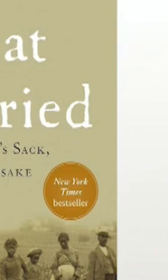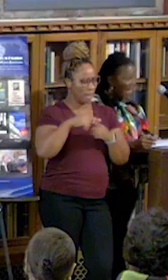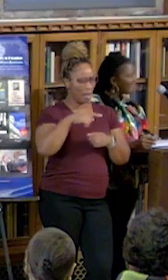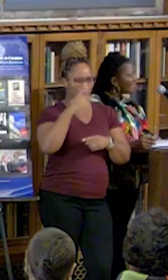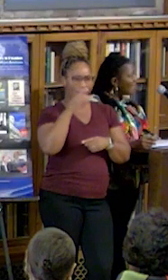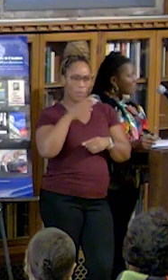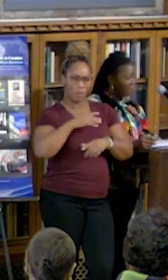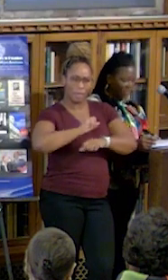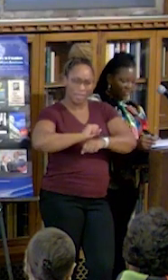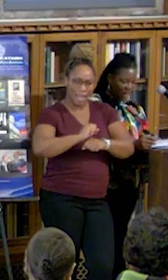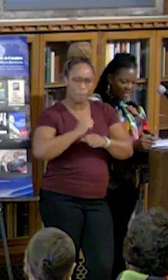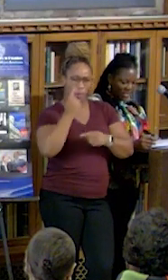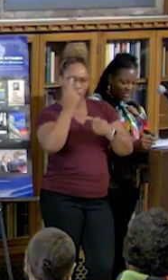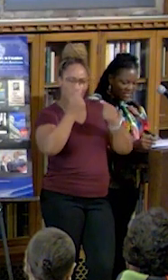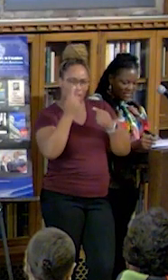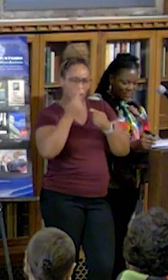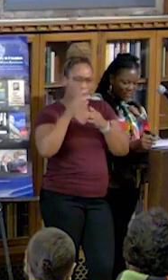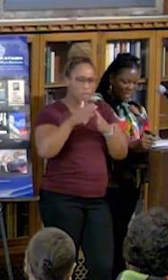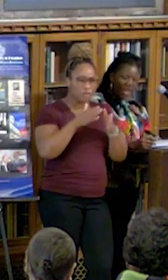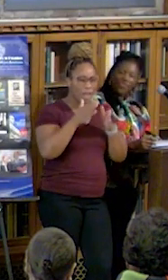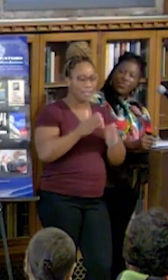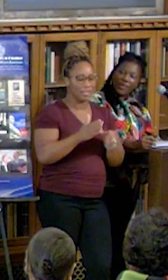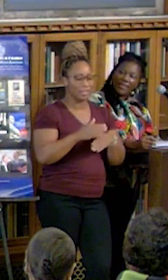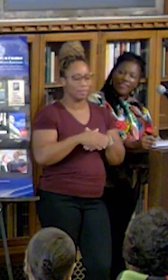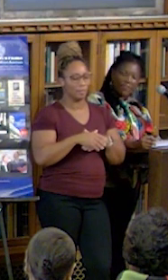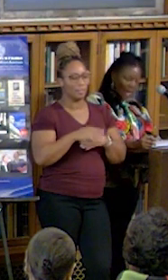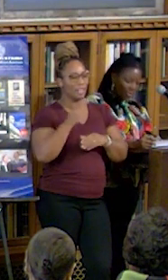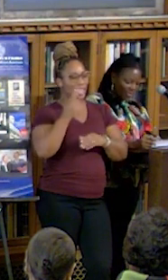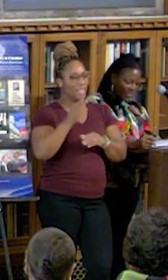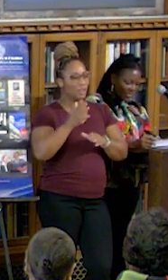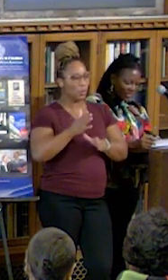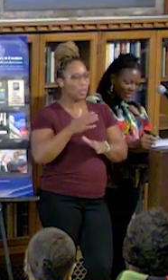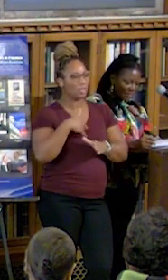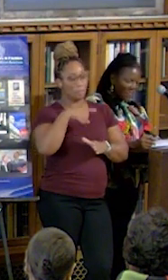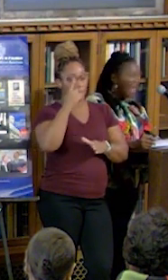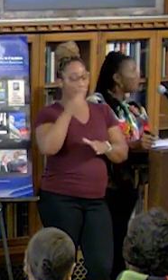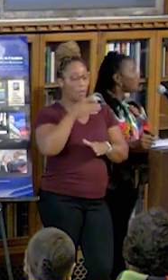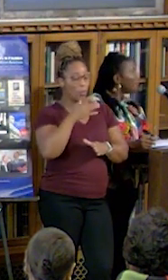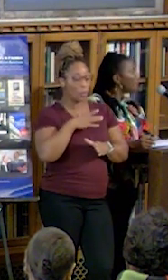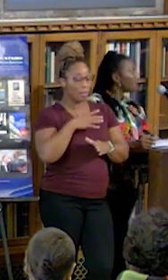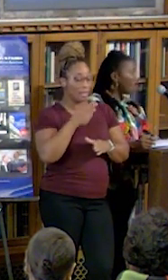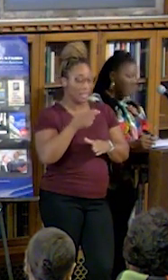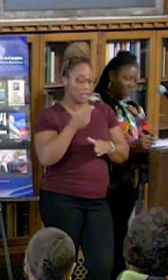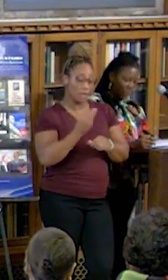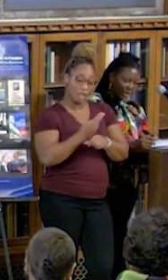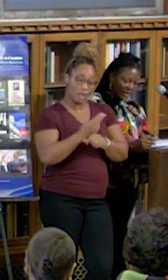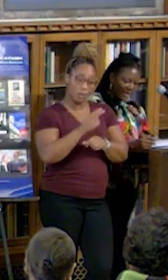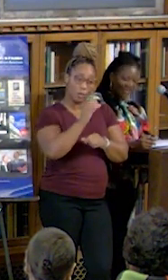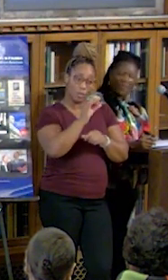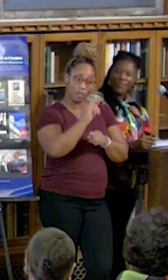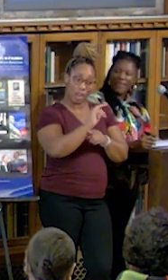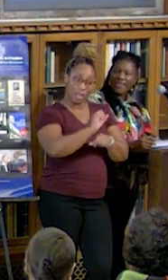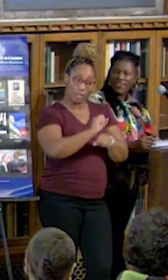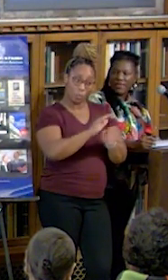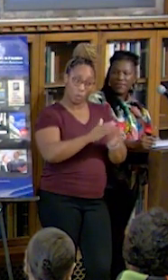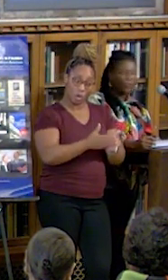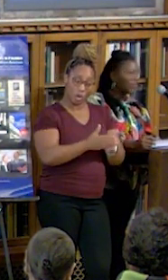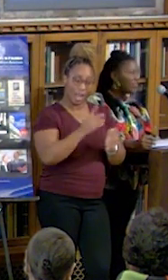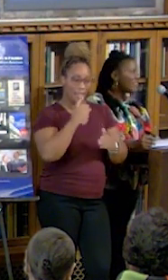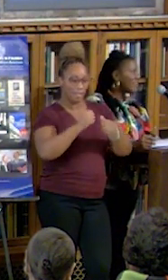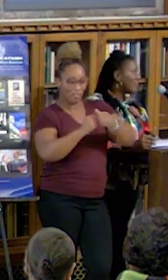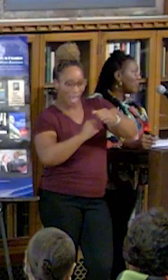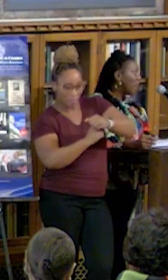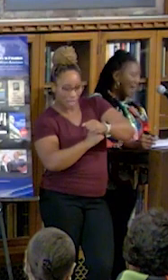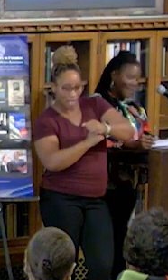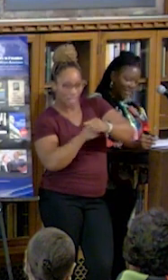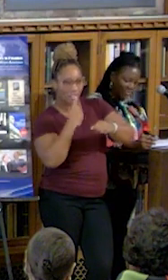labor as thinkers and strategists historians of black women's history have used Franklin's work as a foundation from